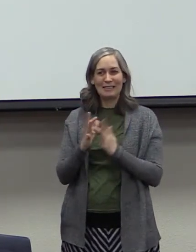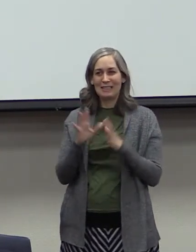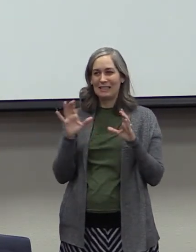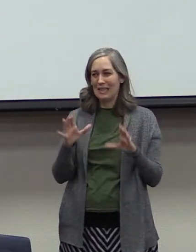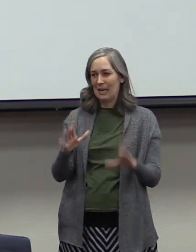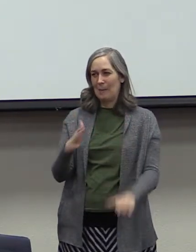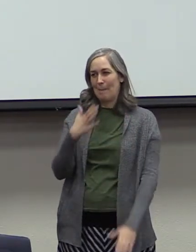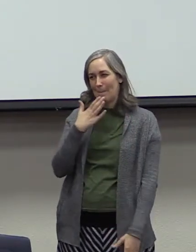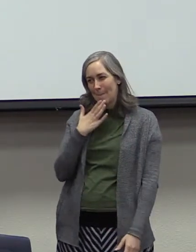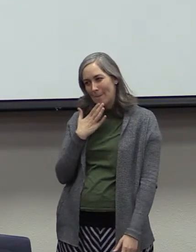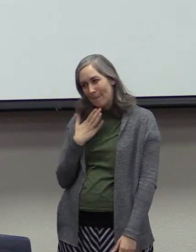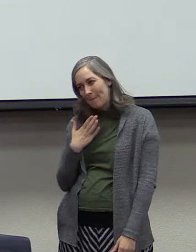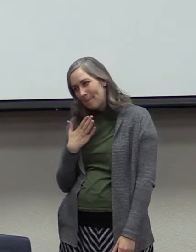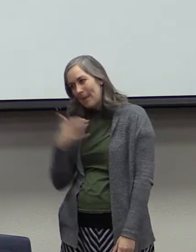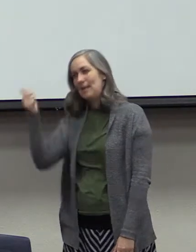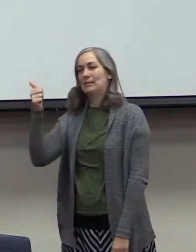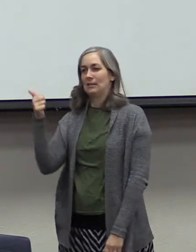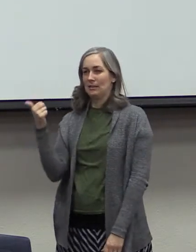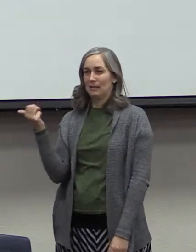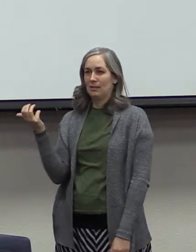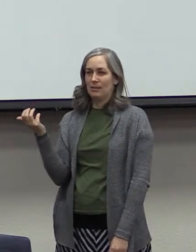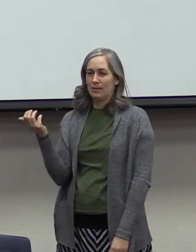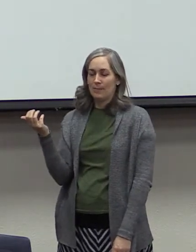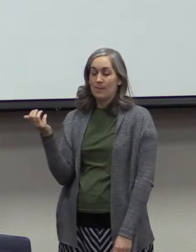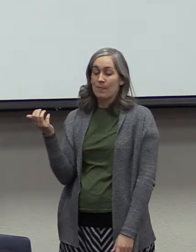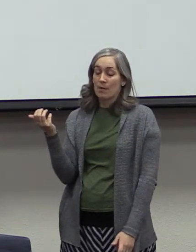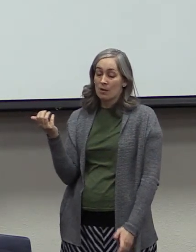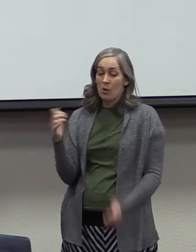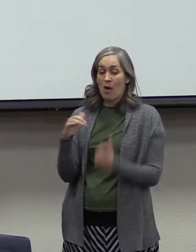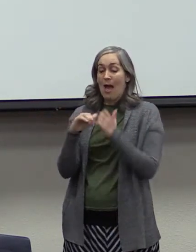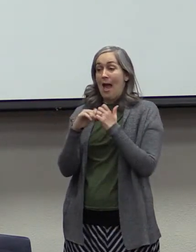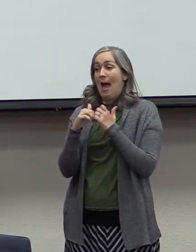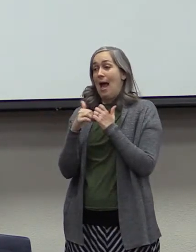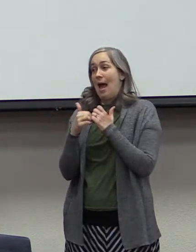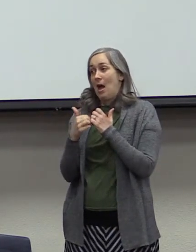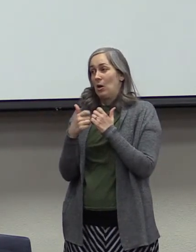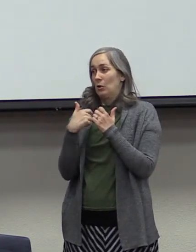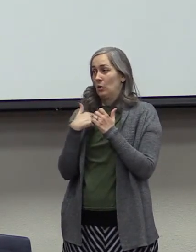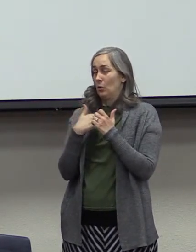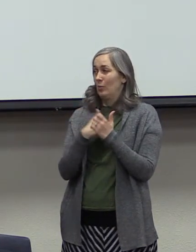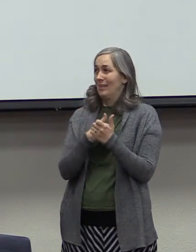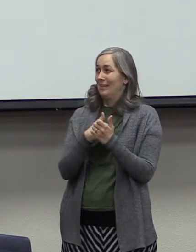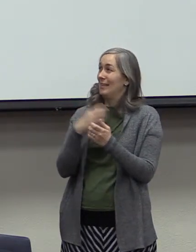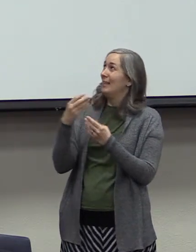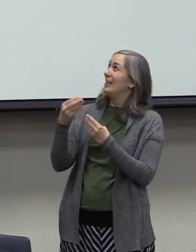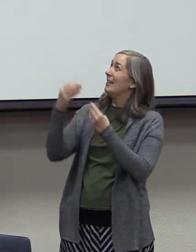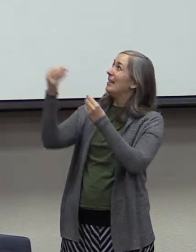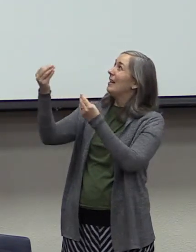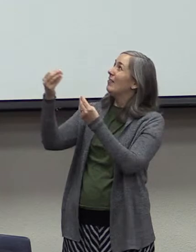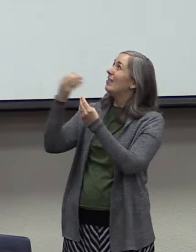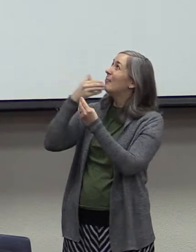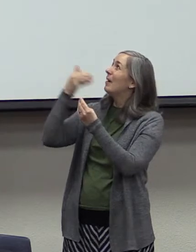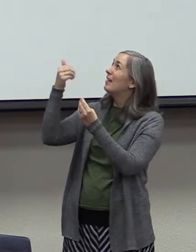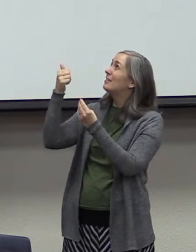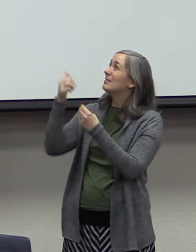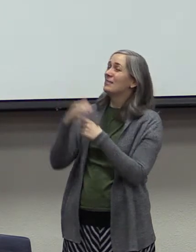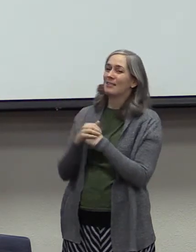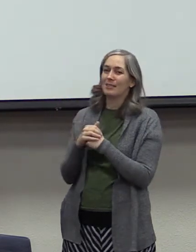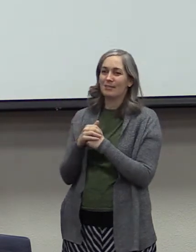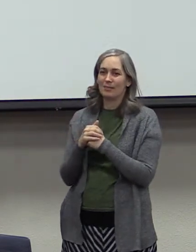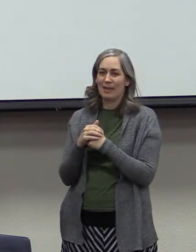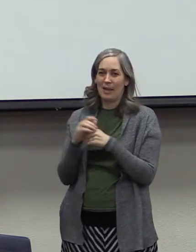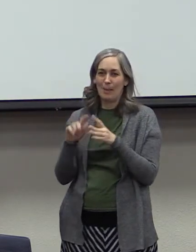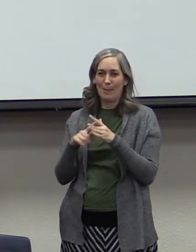His very best. And how do we go about giving Him His best? I think a lot of it begins with